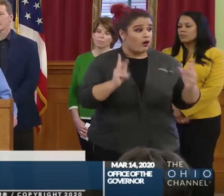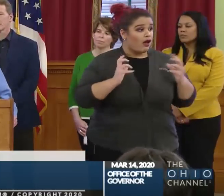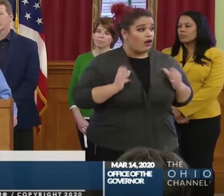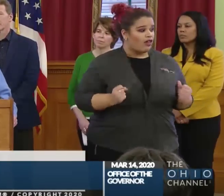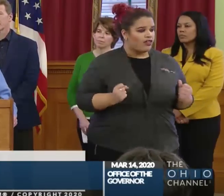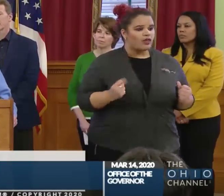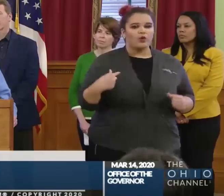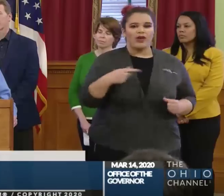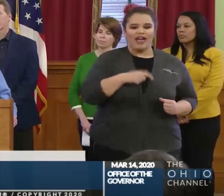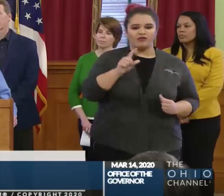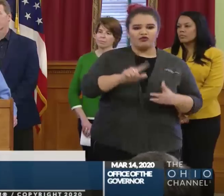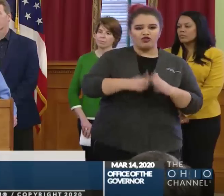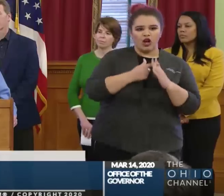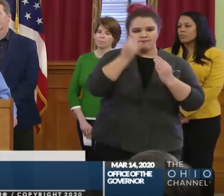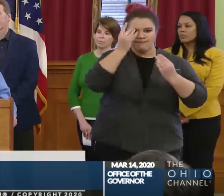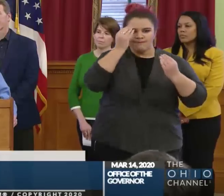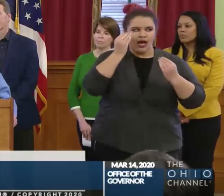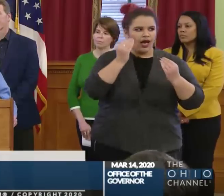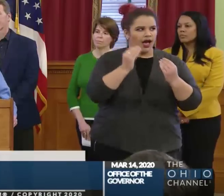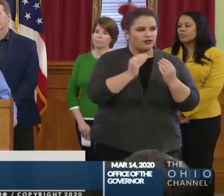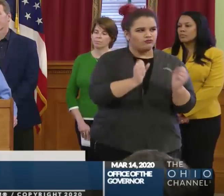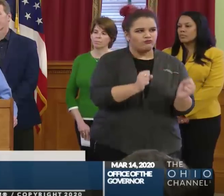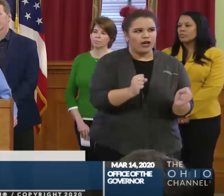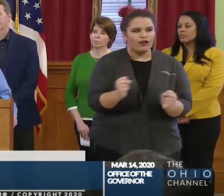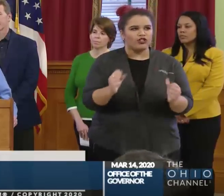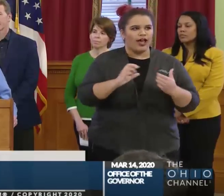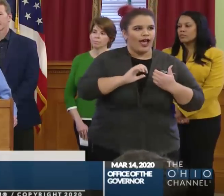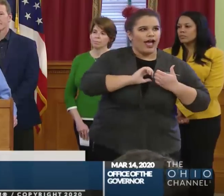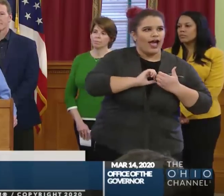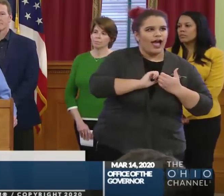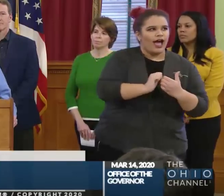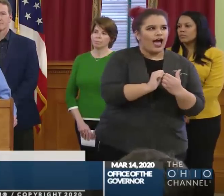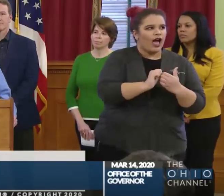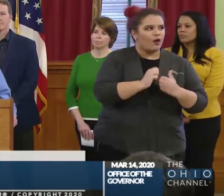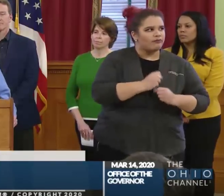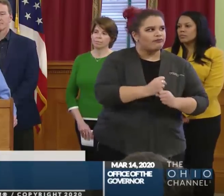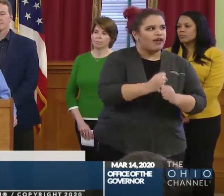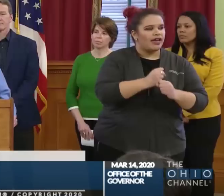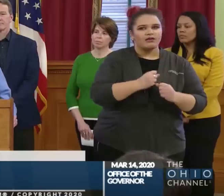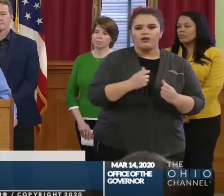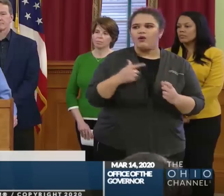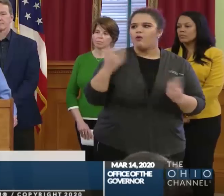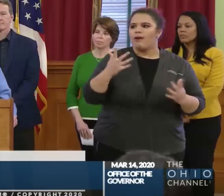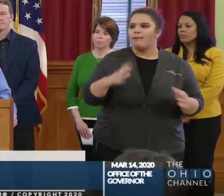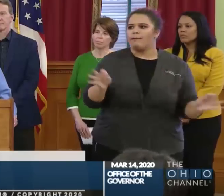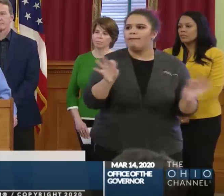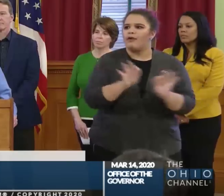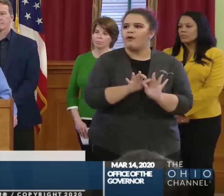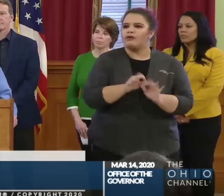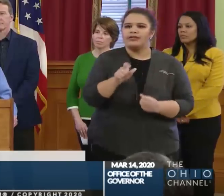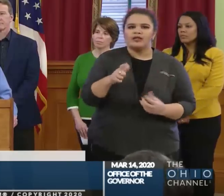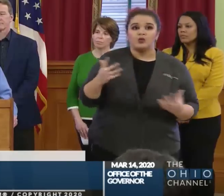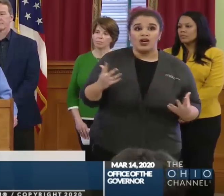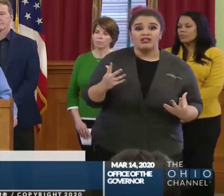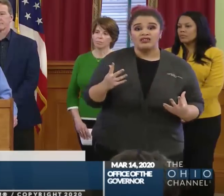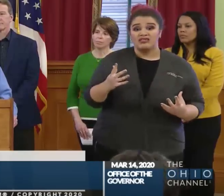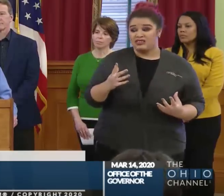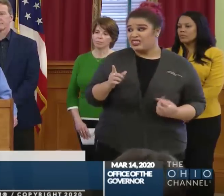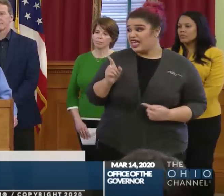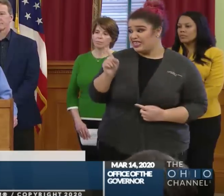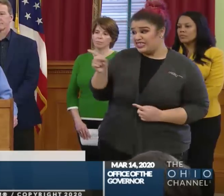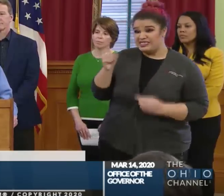be able to produce? What do we have to have the capacity to ramp up in this country? And certainly,